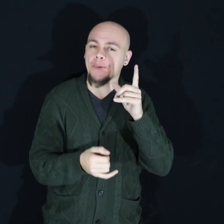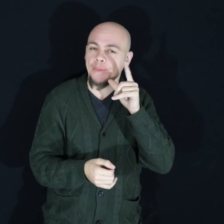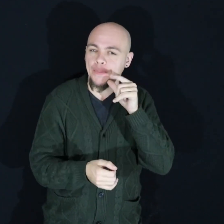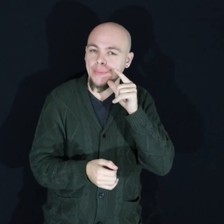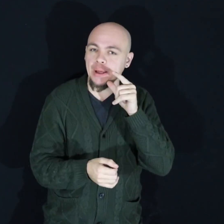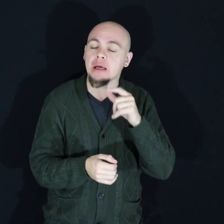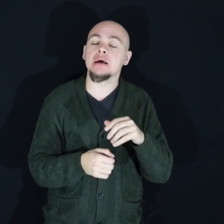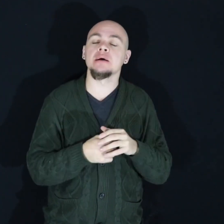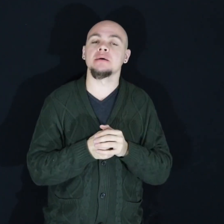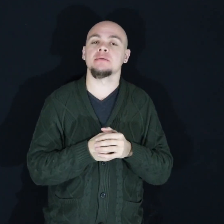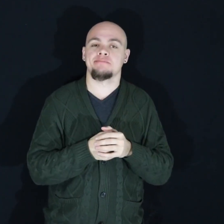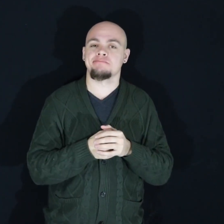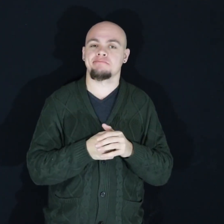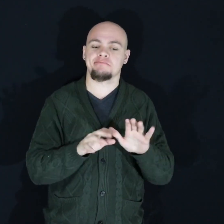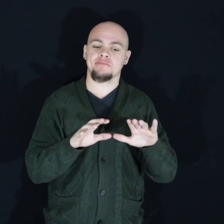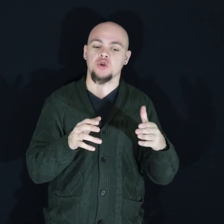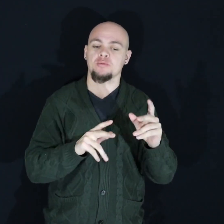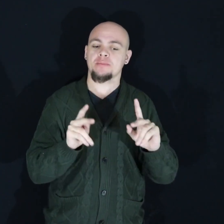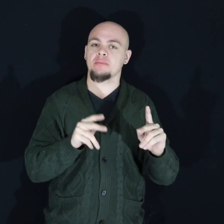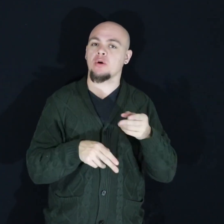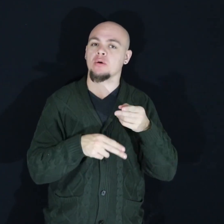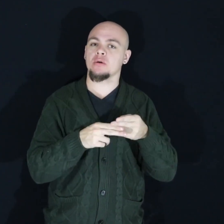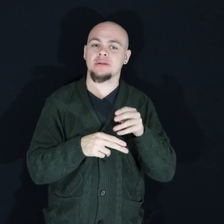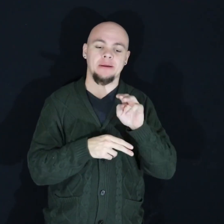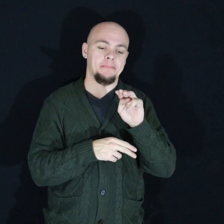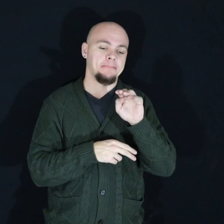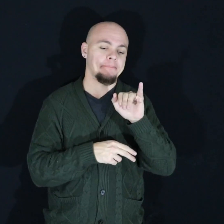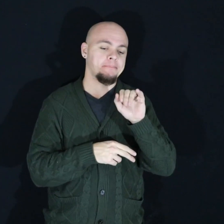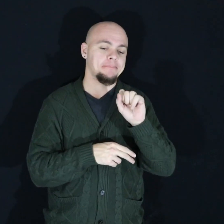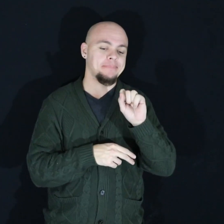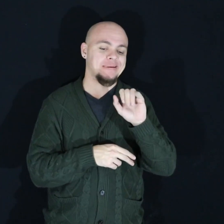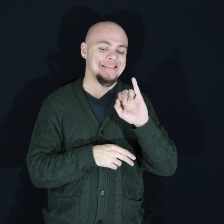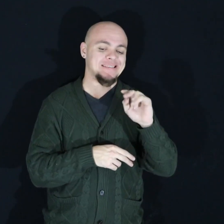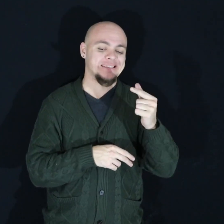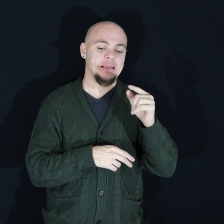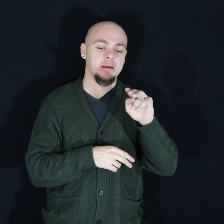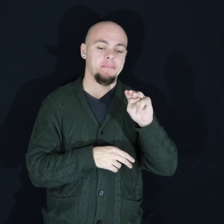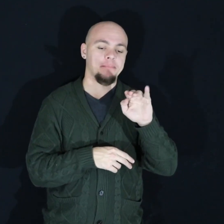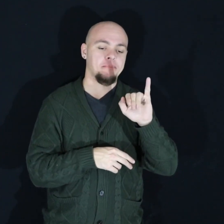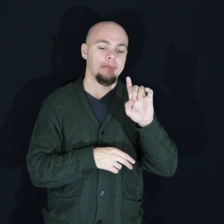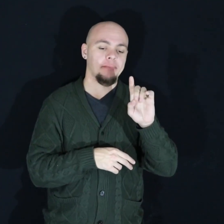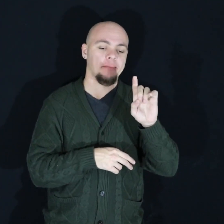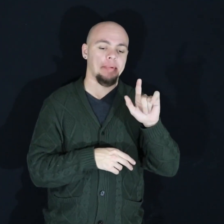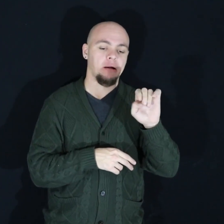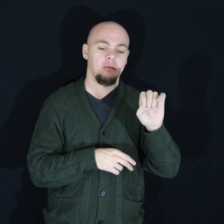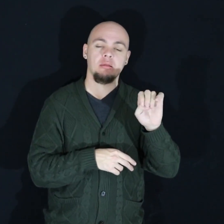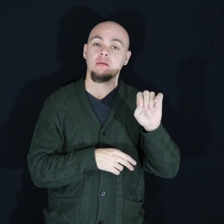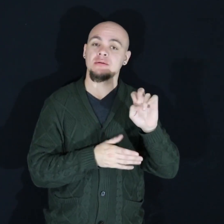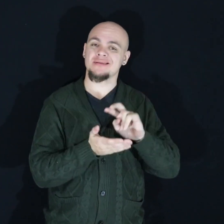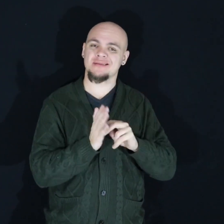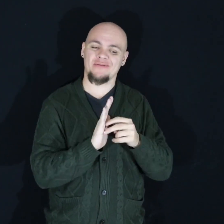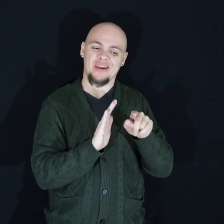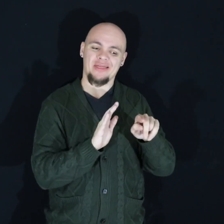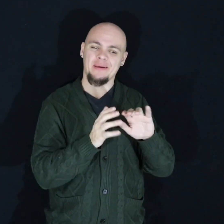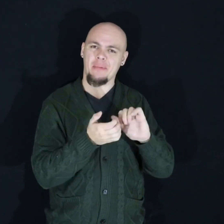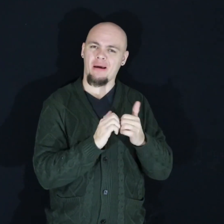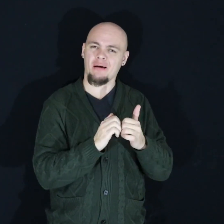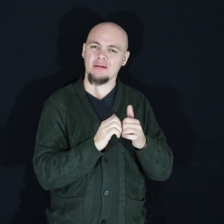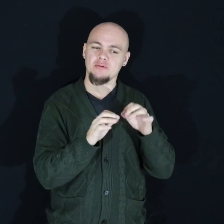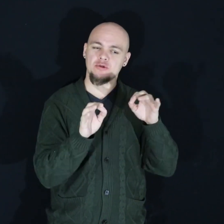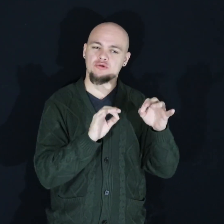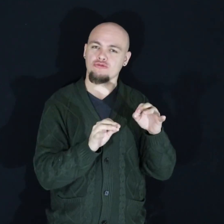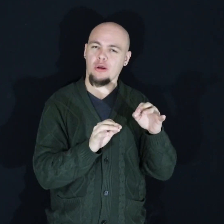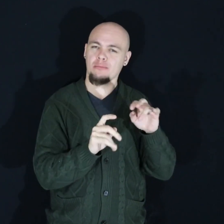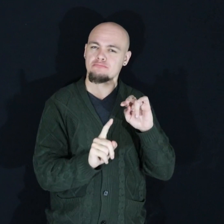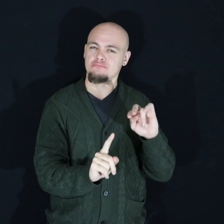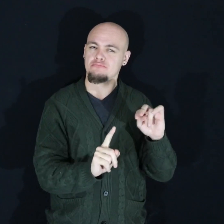it's affecting now is a group of people we call the missing middle. It's kind of a tough group of people to define, so I'm going to describe both sides